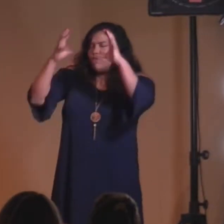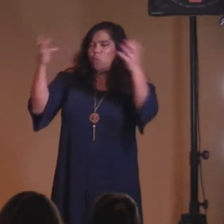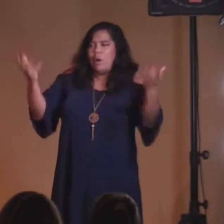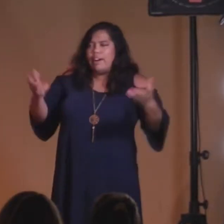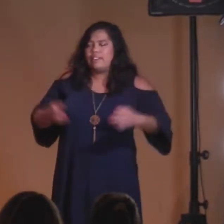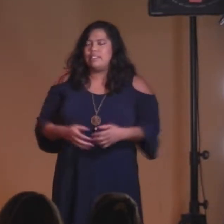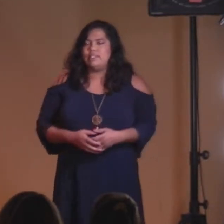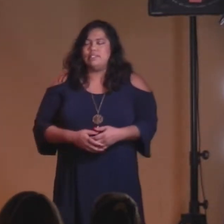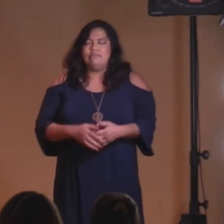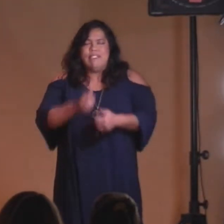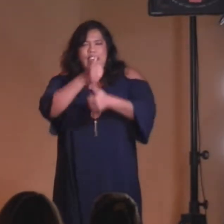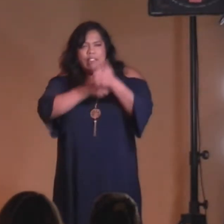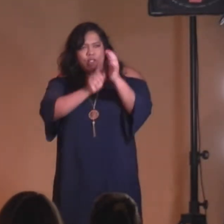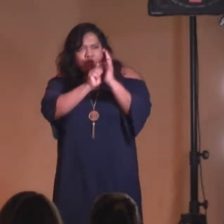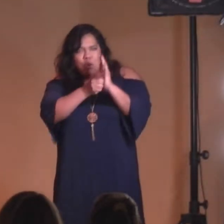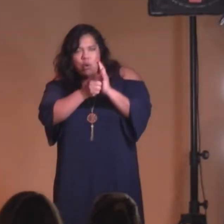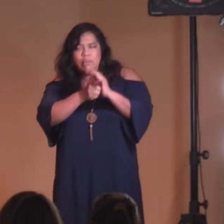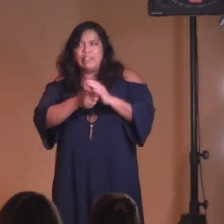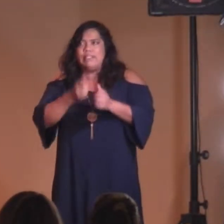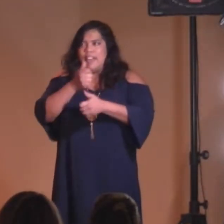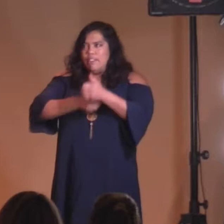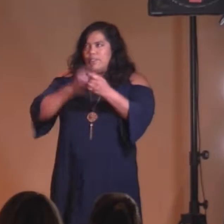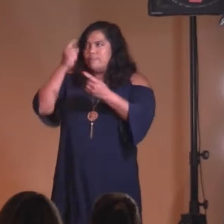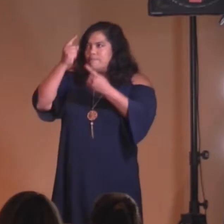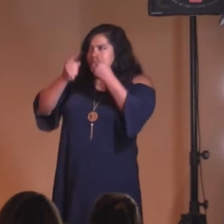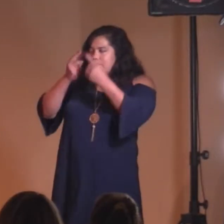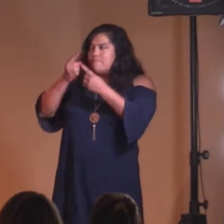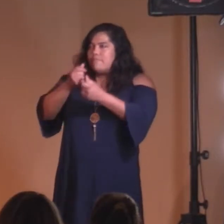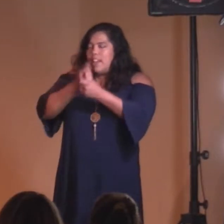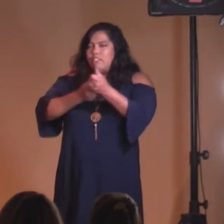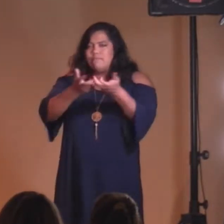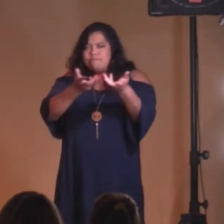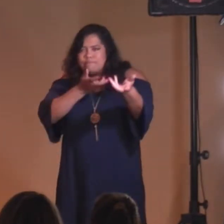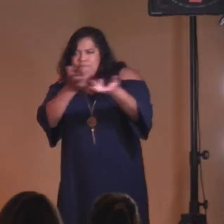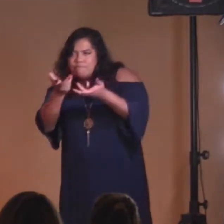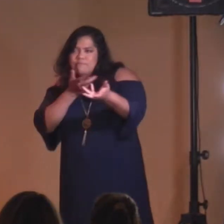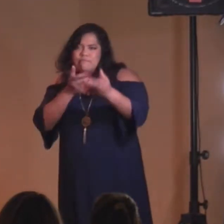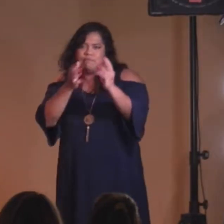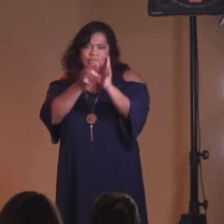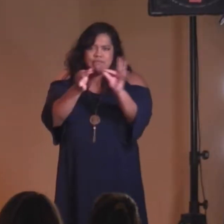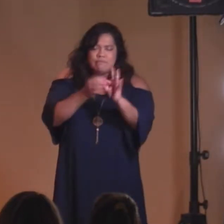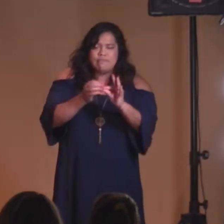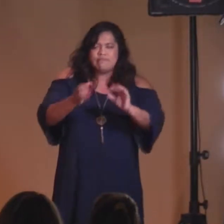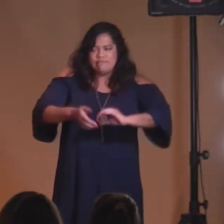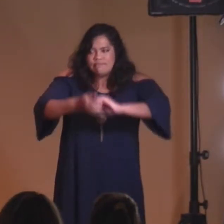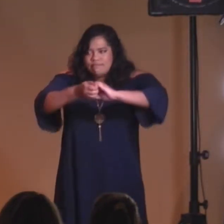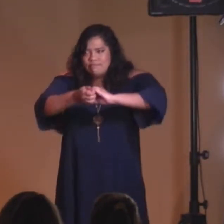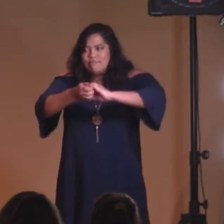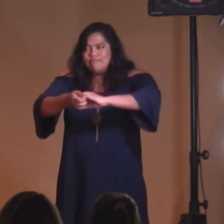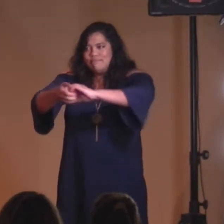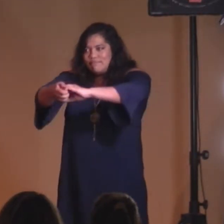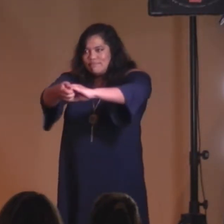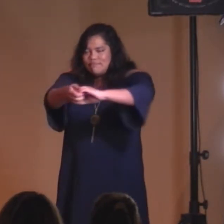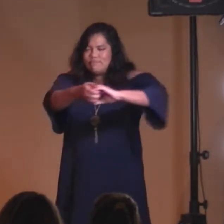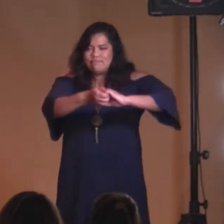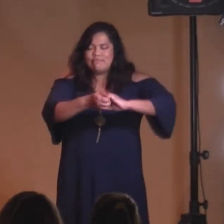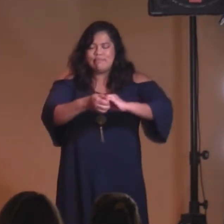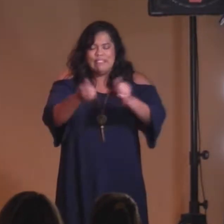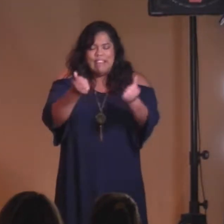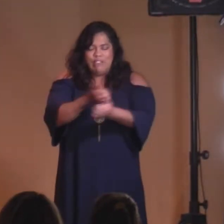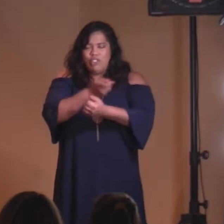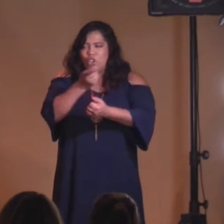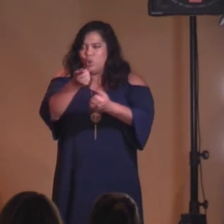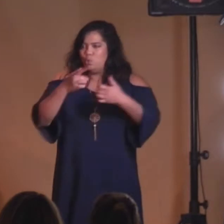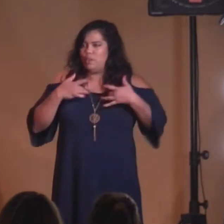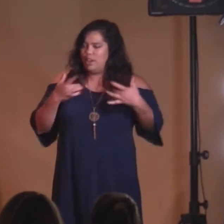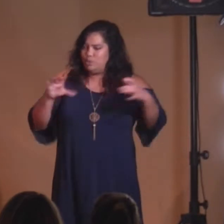in each moment, with each thought, with each word, with each handshake, with each everything that you do, what